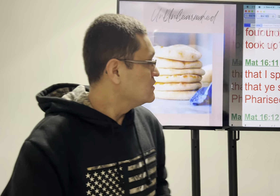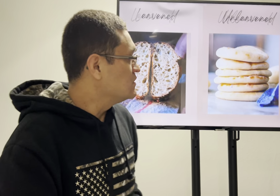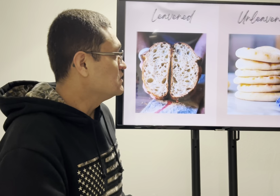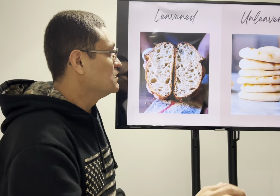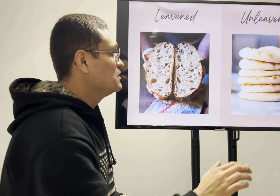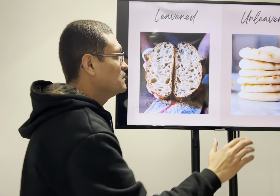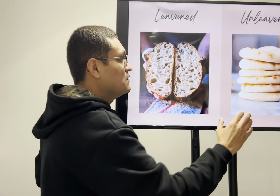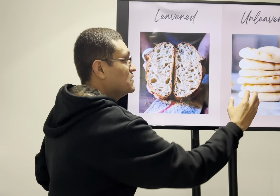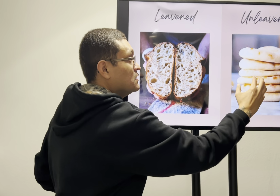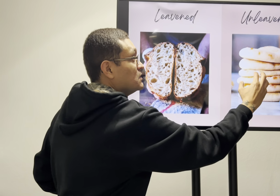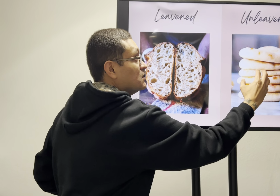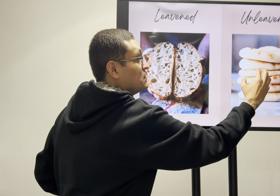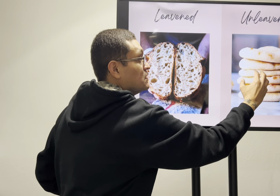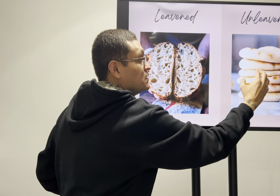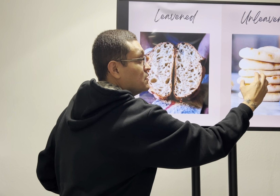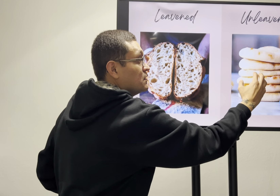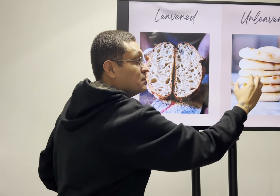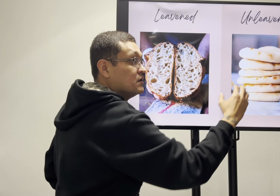I'm talking about the leaven of doctrine.